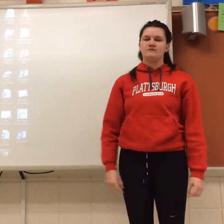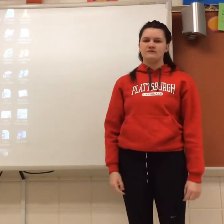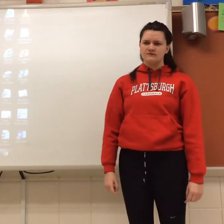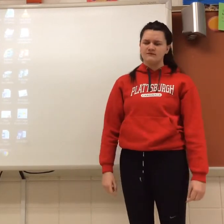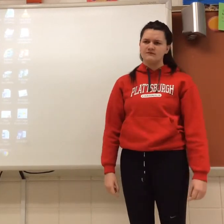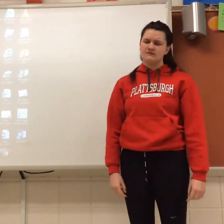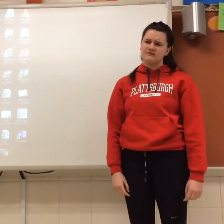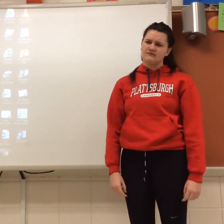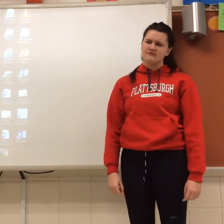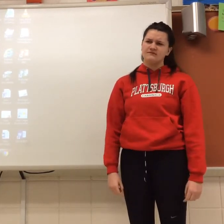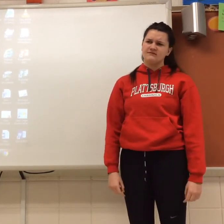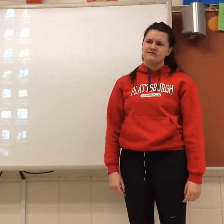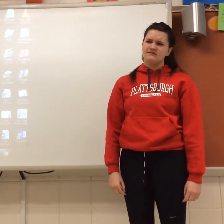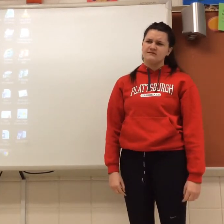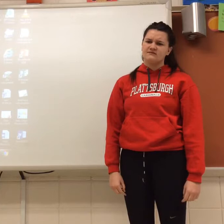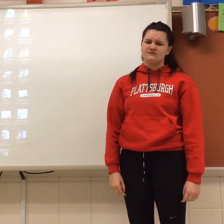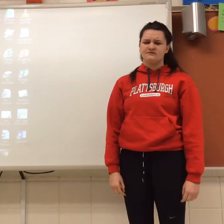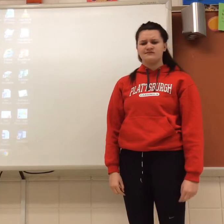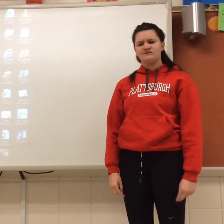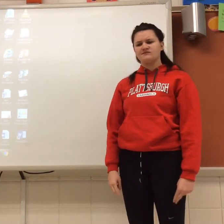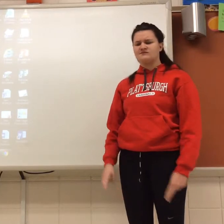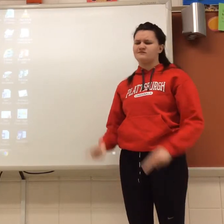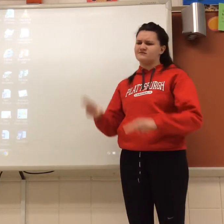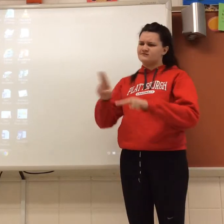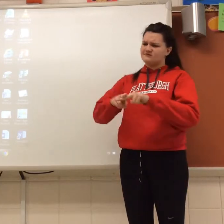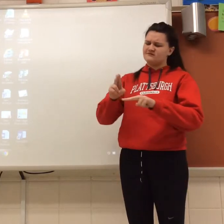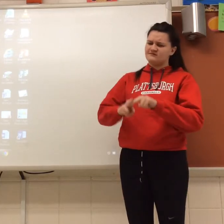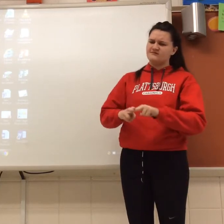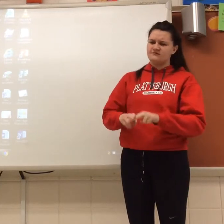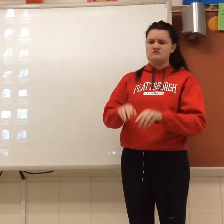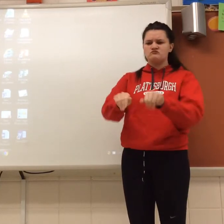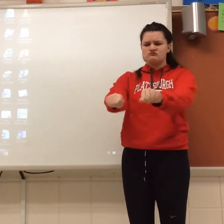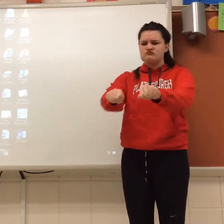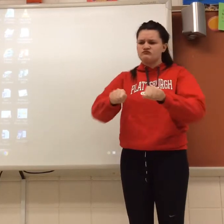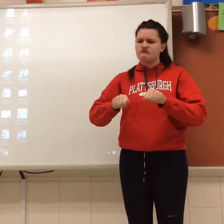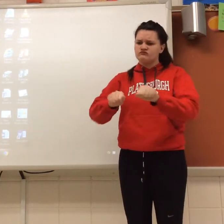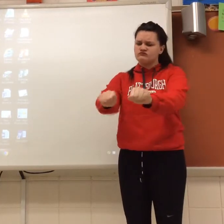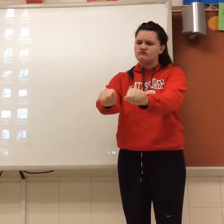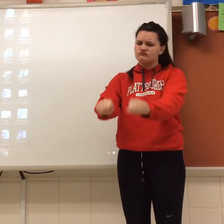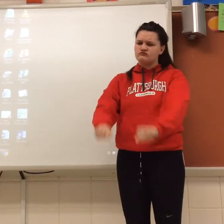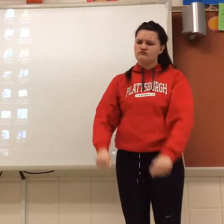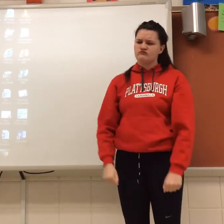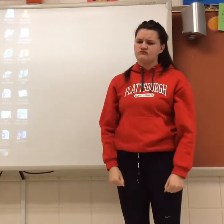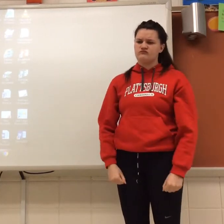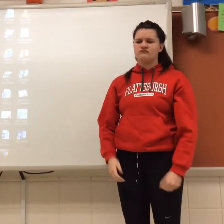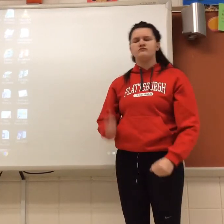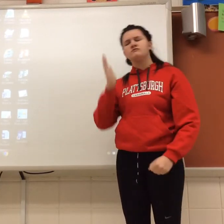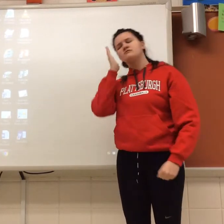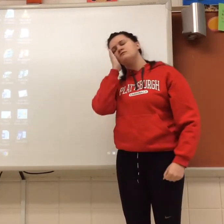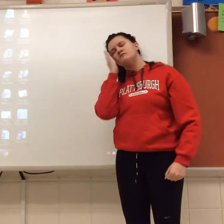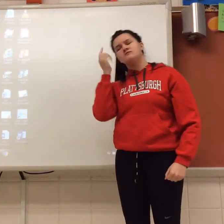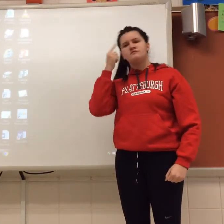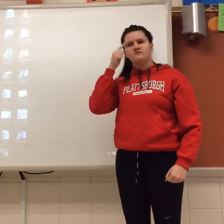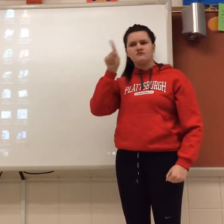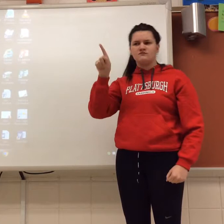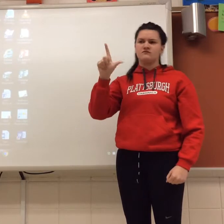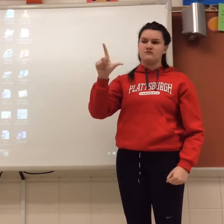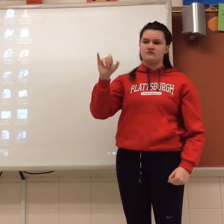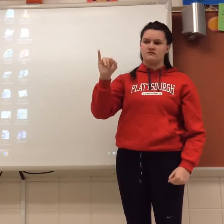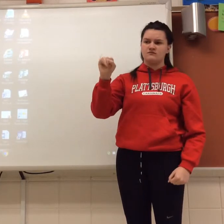Corduroy blinked. There was a chair and a chest of drawers, and